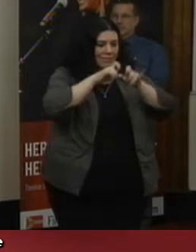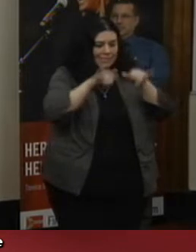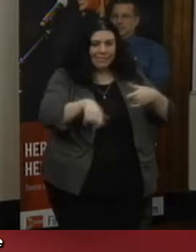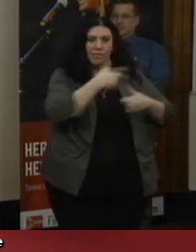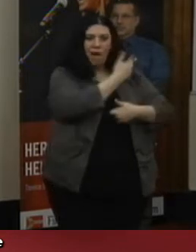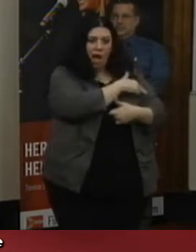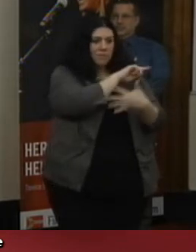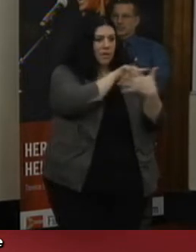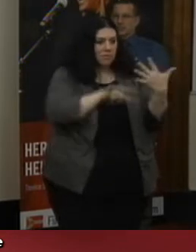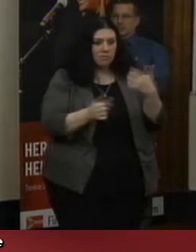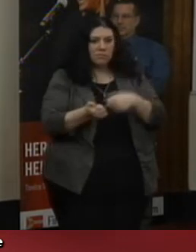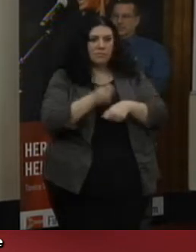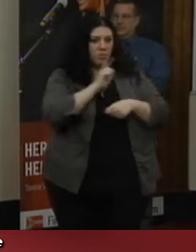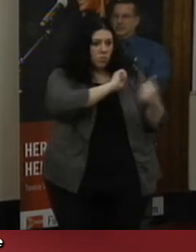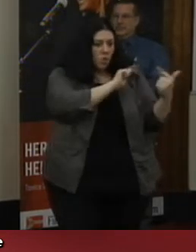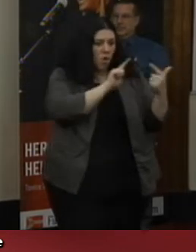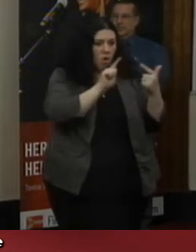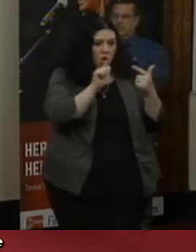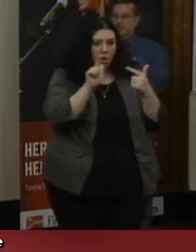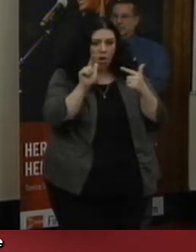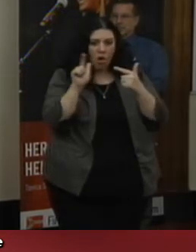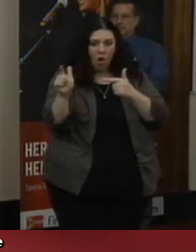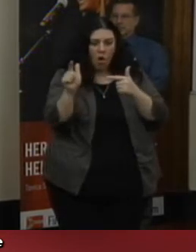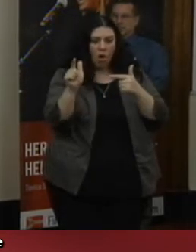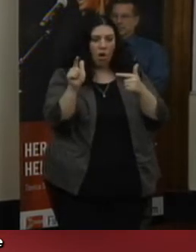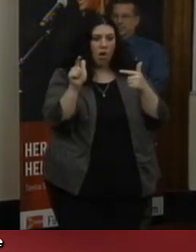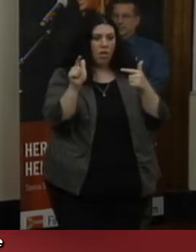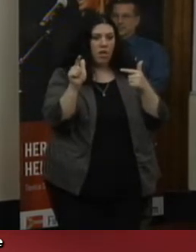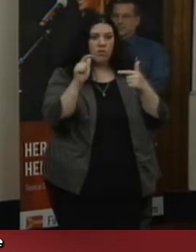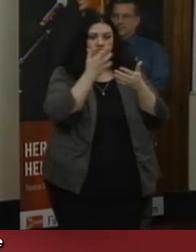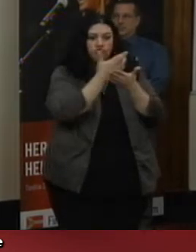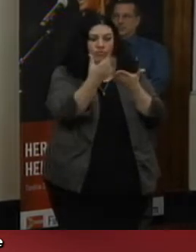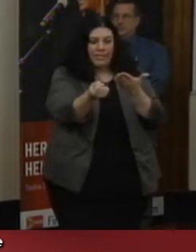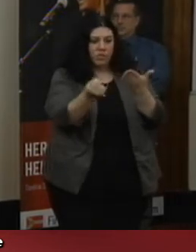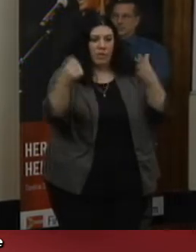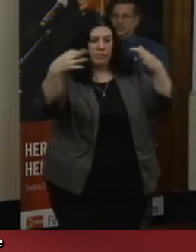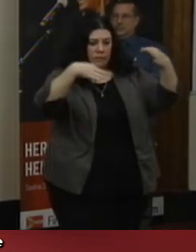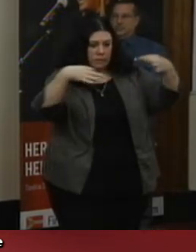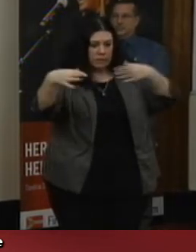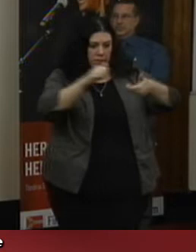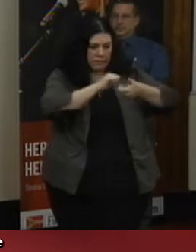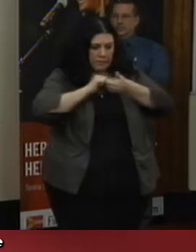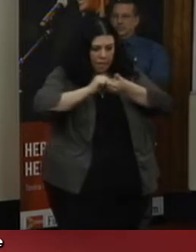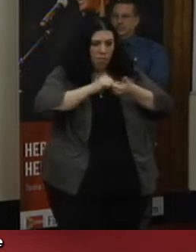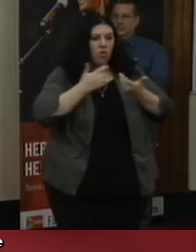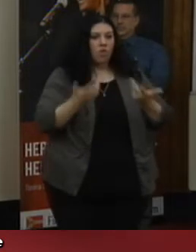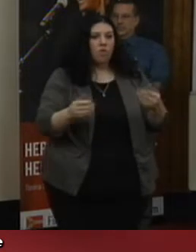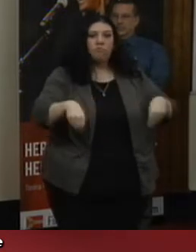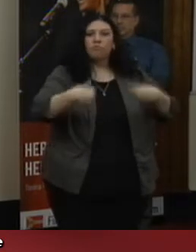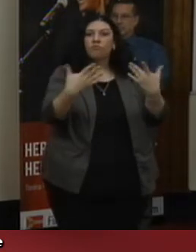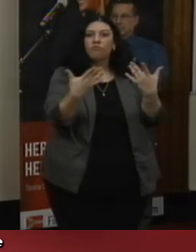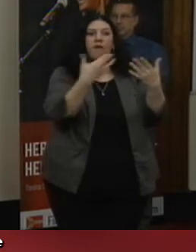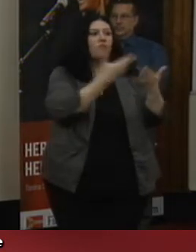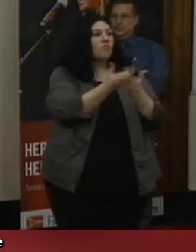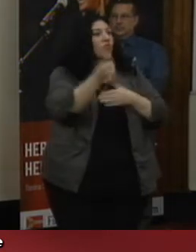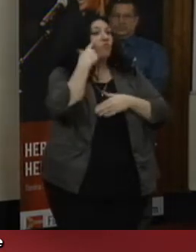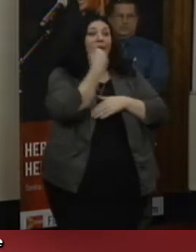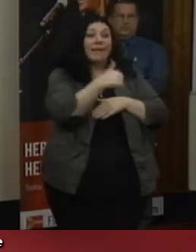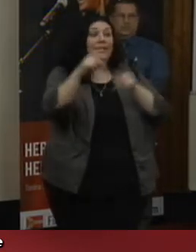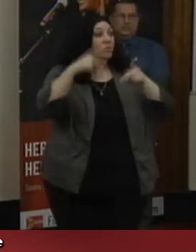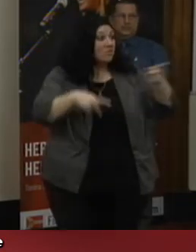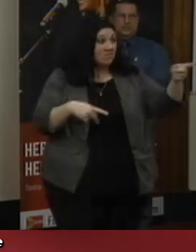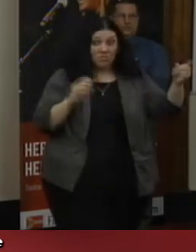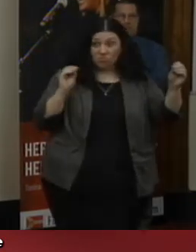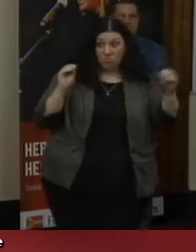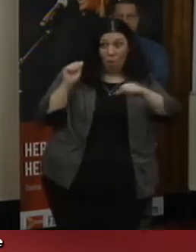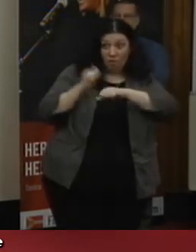hospital partners to make sure that we are bringing the resources that we need to provide services to individuals that need them. No concrete